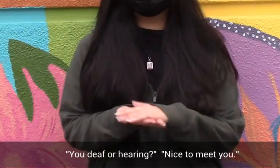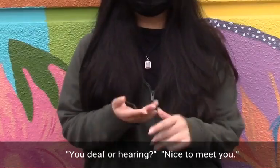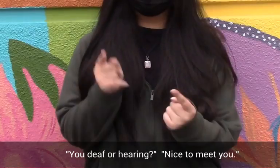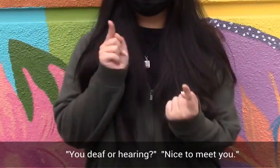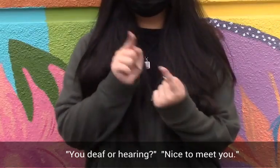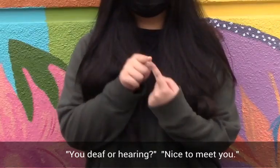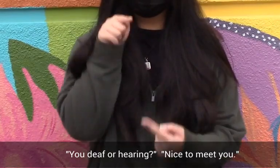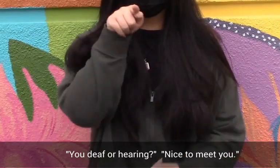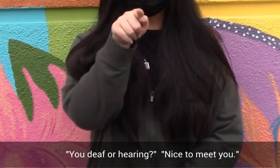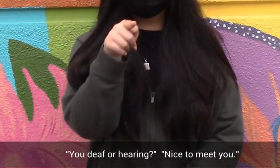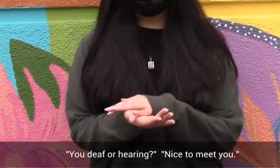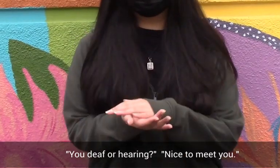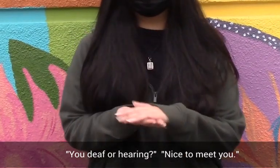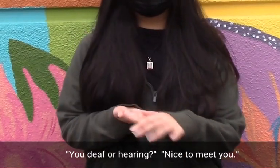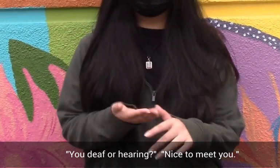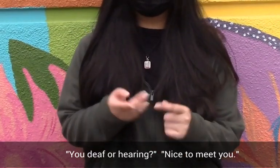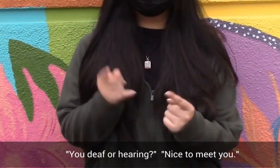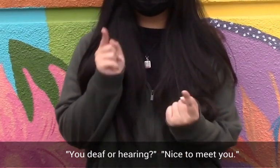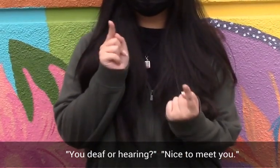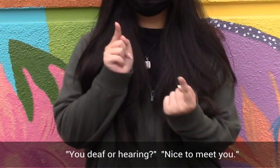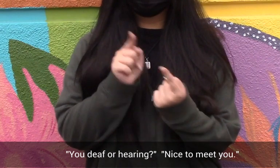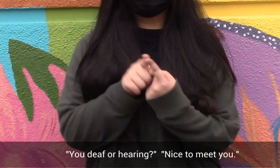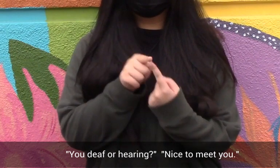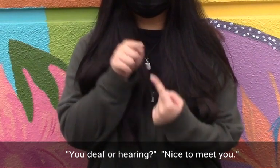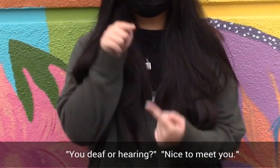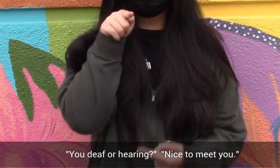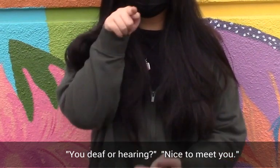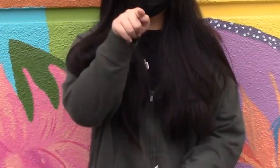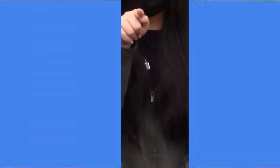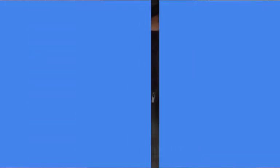Nice to meet you. Nice to meet you.